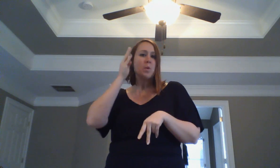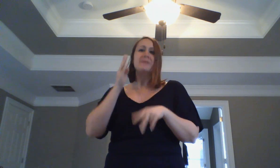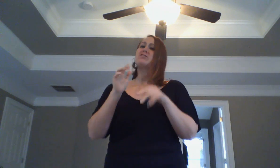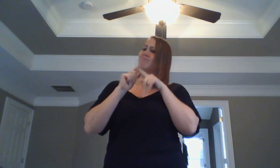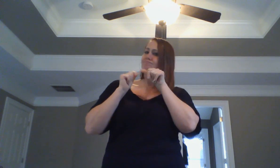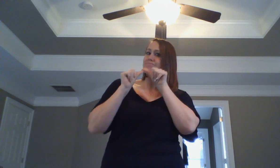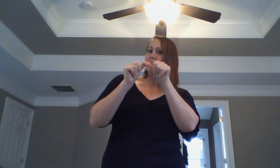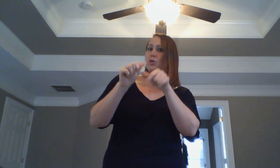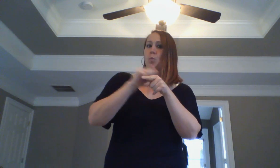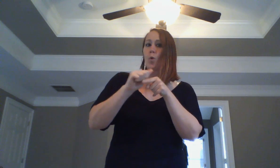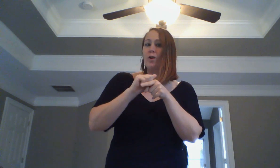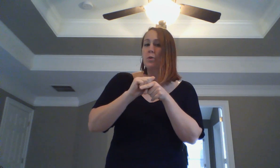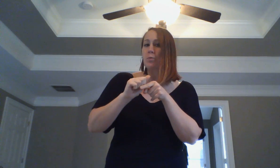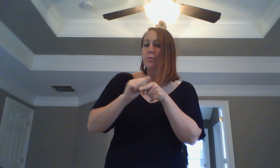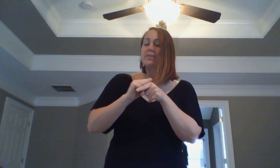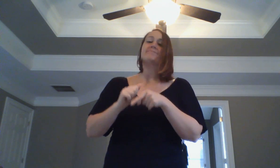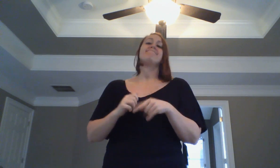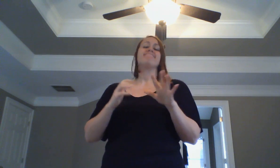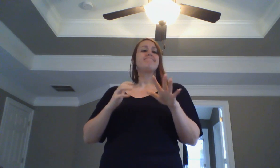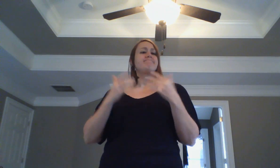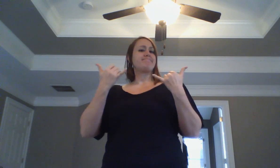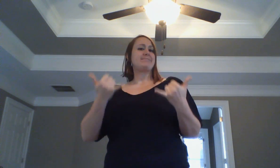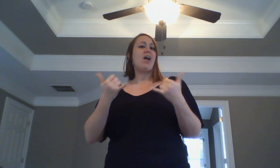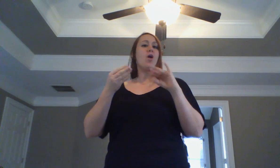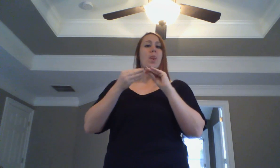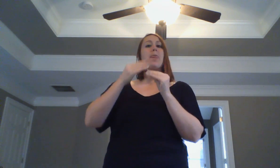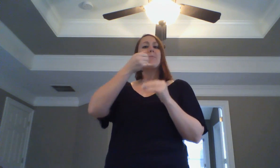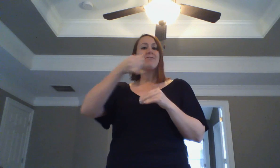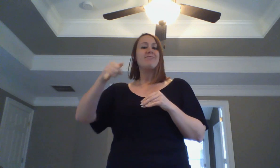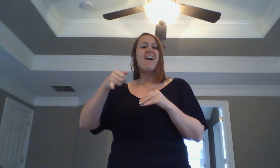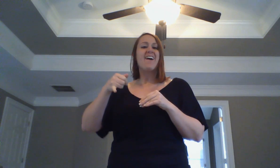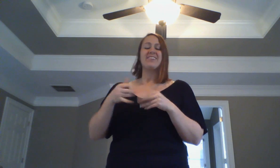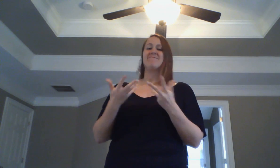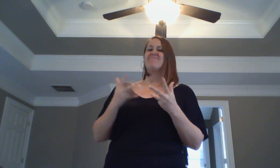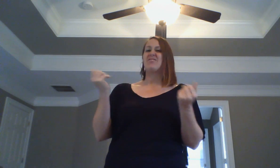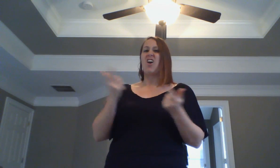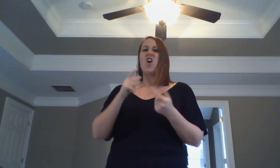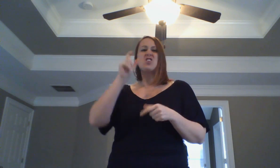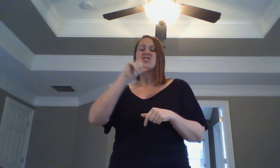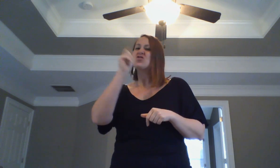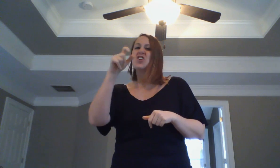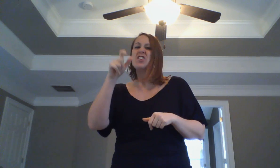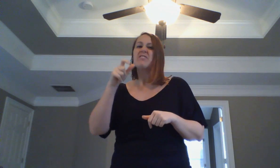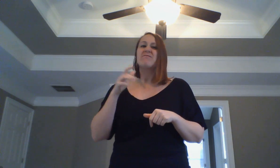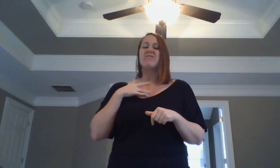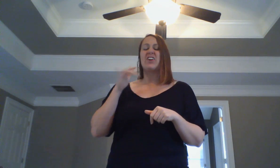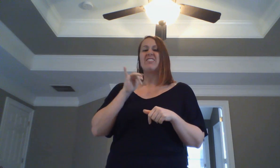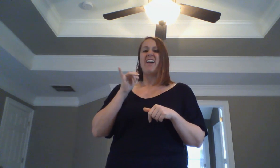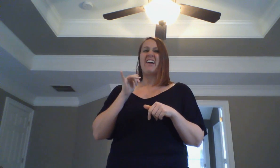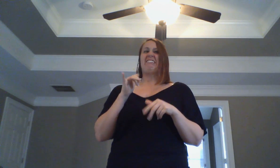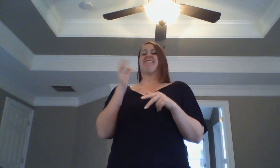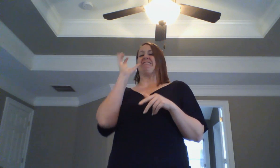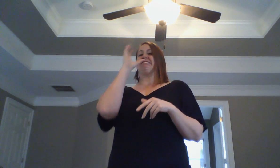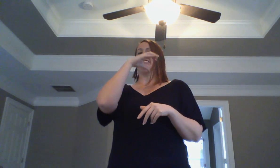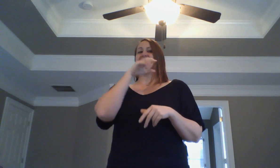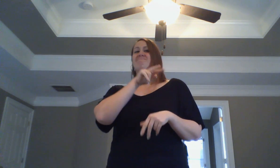want to draw the number line again. Actually, I have a line tool, so I shouldn't give you all those ugly-looking lines that I've been giving you. Look at that. Look at that. That's amazing.